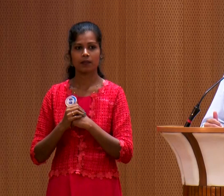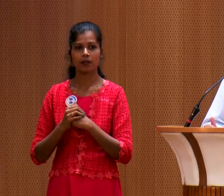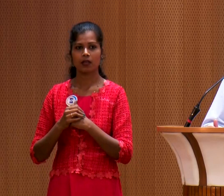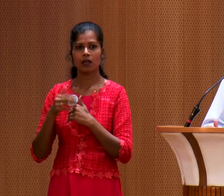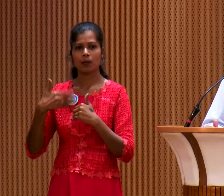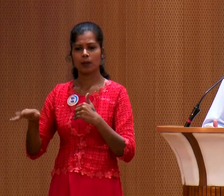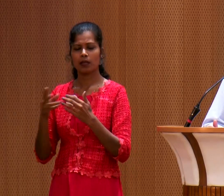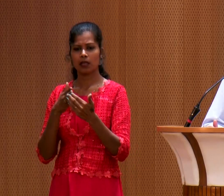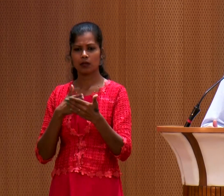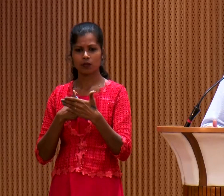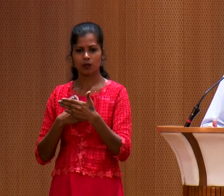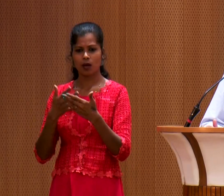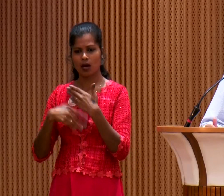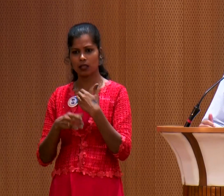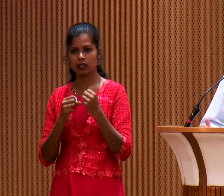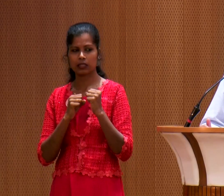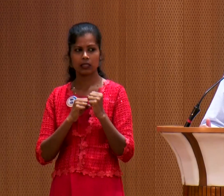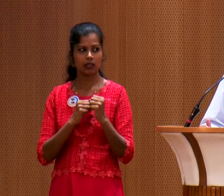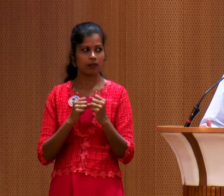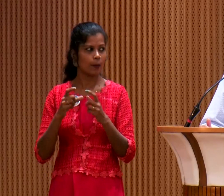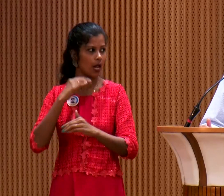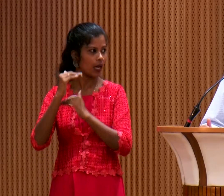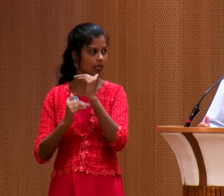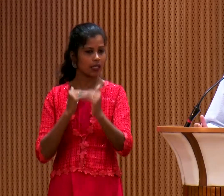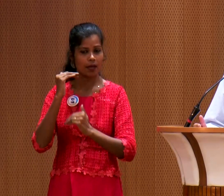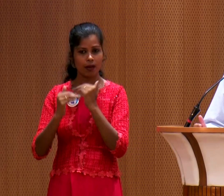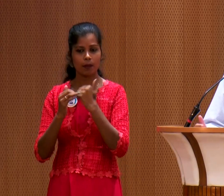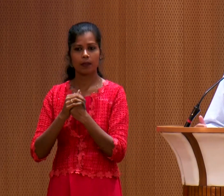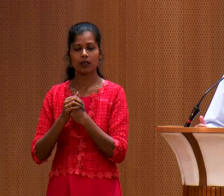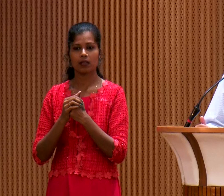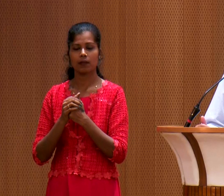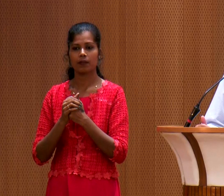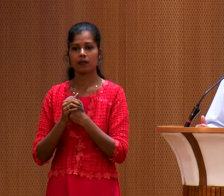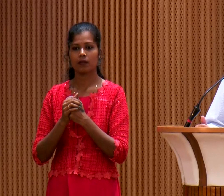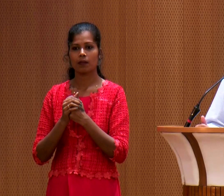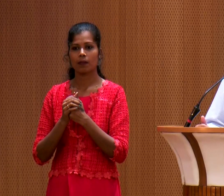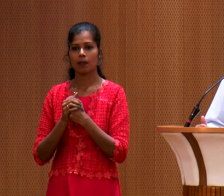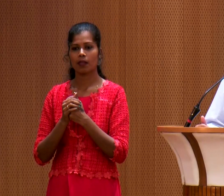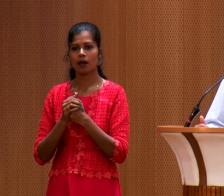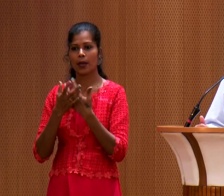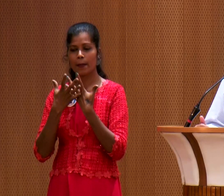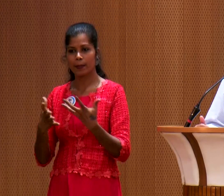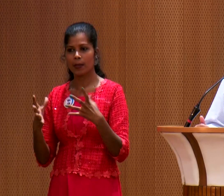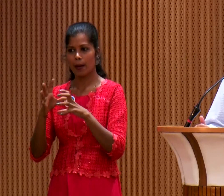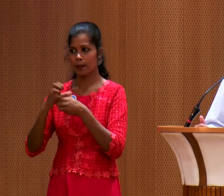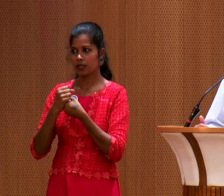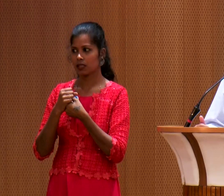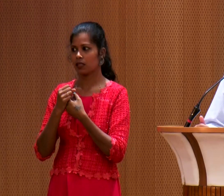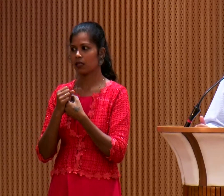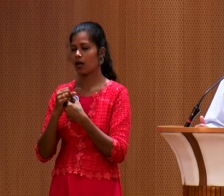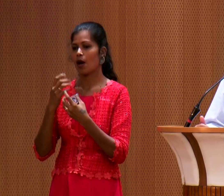lot of R&D in development of machines and diversified